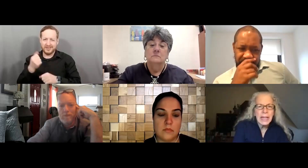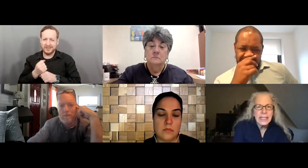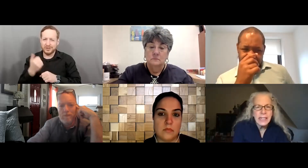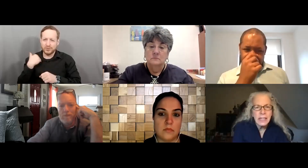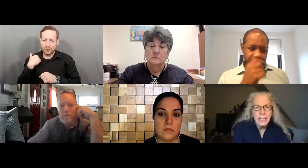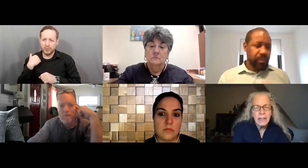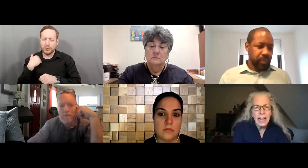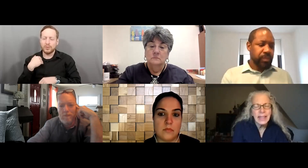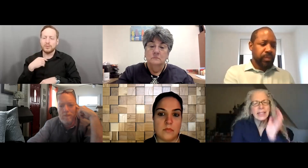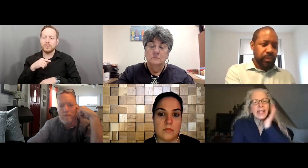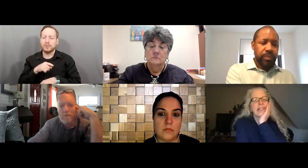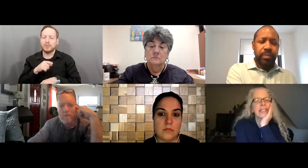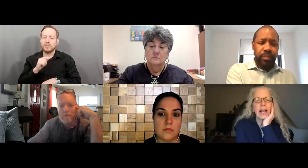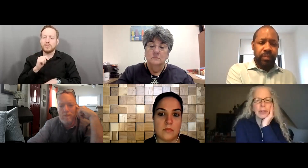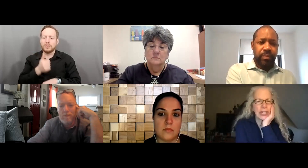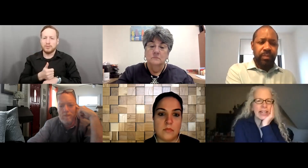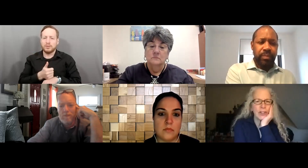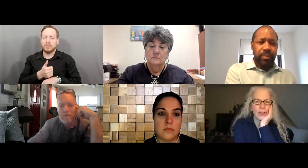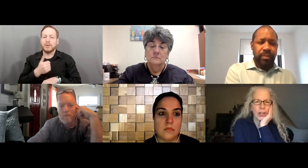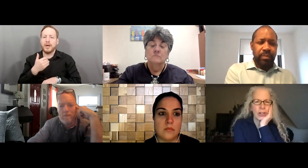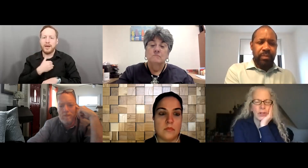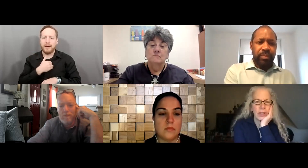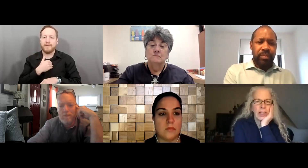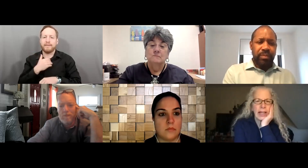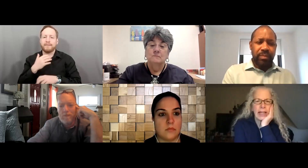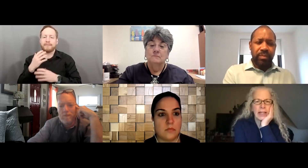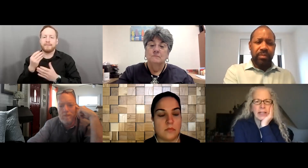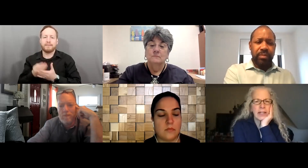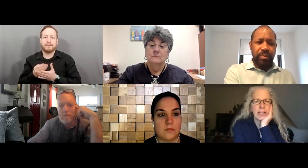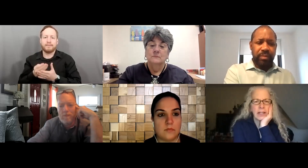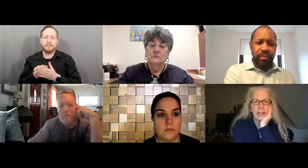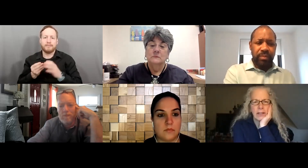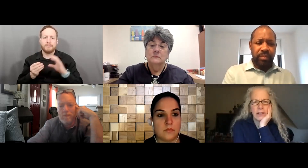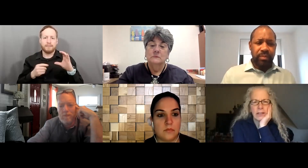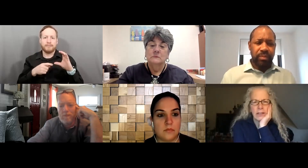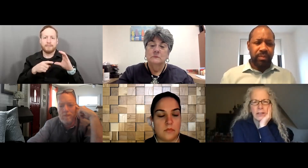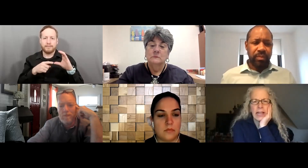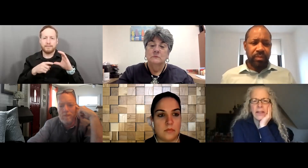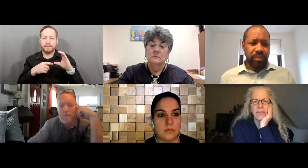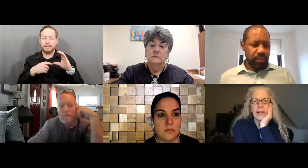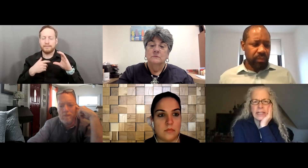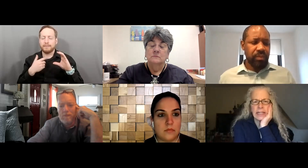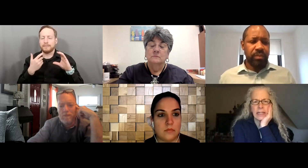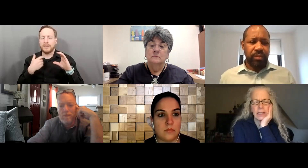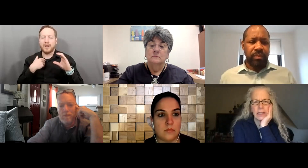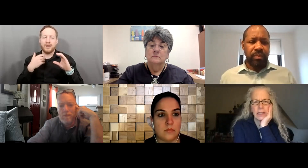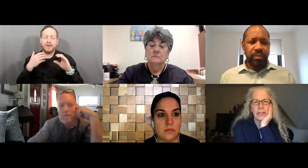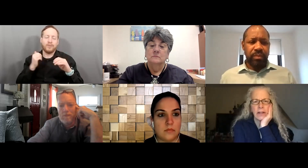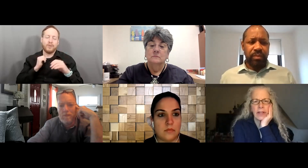to be based, I think it got established 10 years ago, and they had